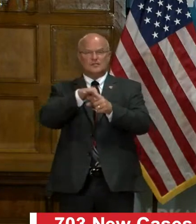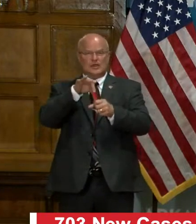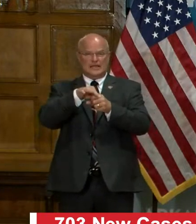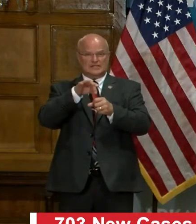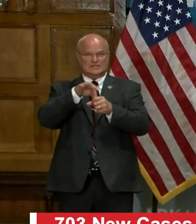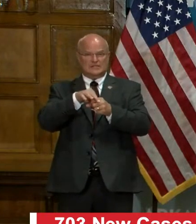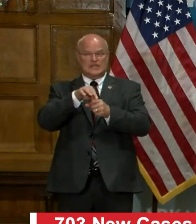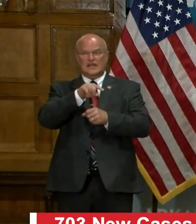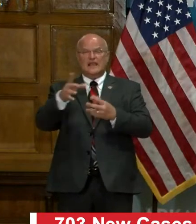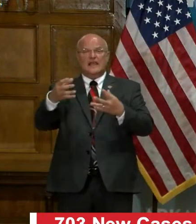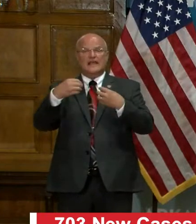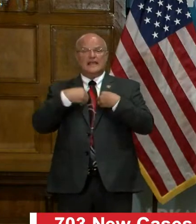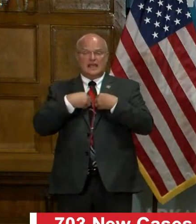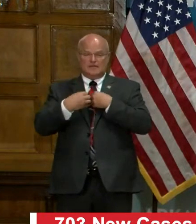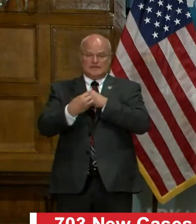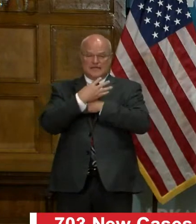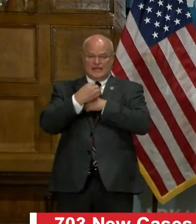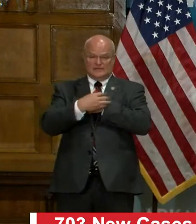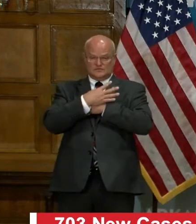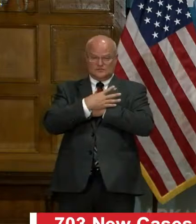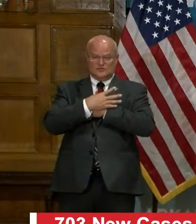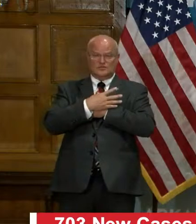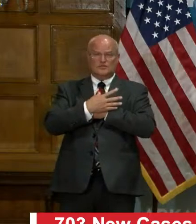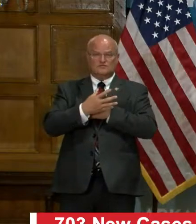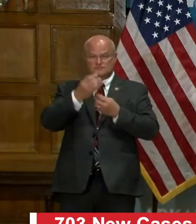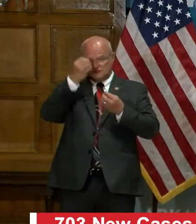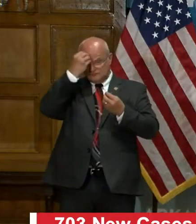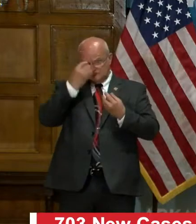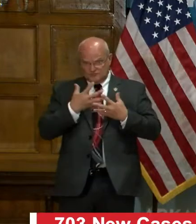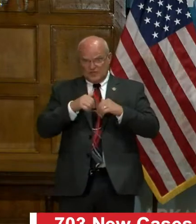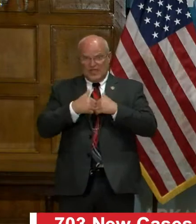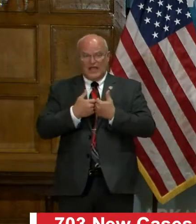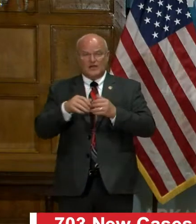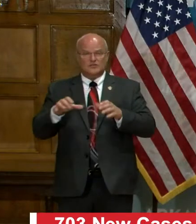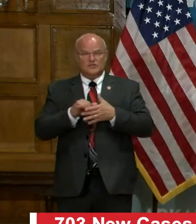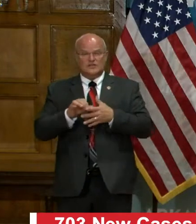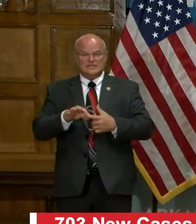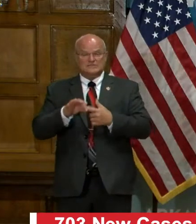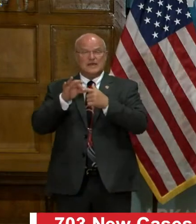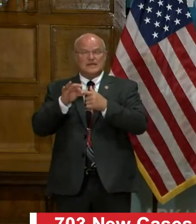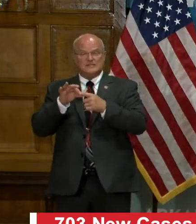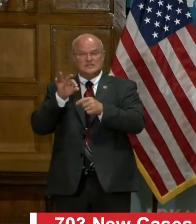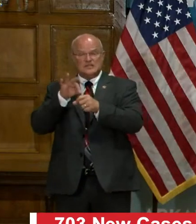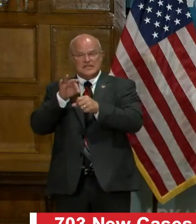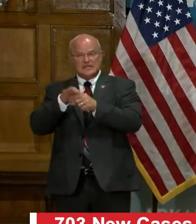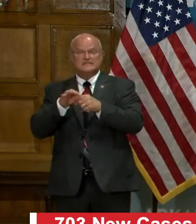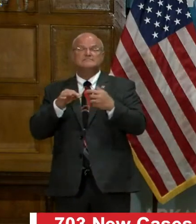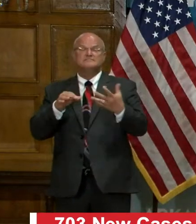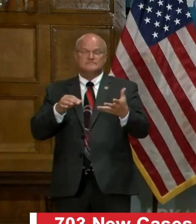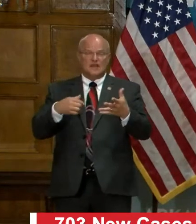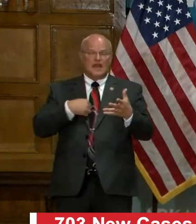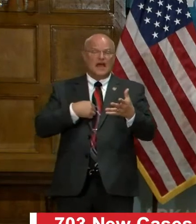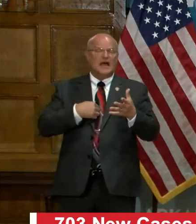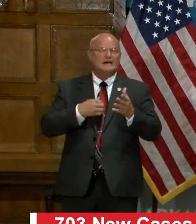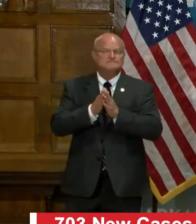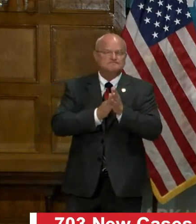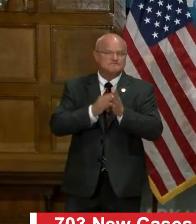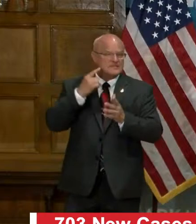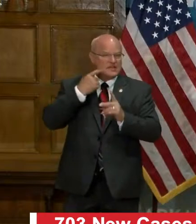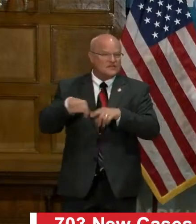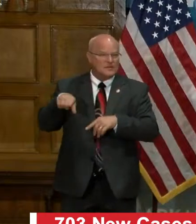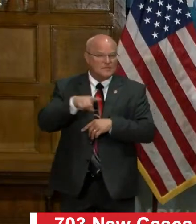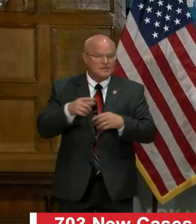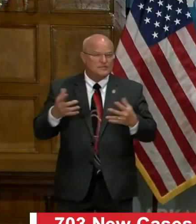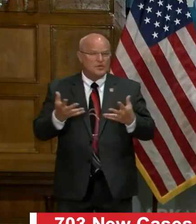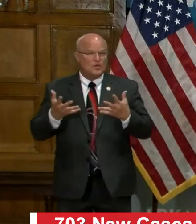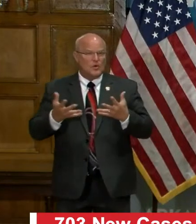election. They gave me counsel, they gave suggestions as to how we should do the special elections, so I'm anxious to hear from them